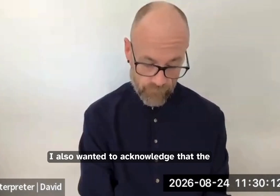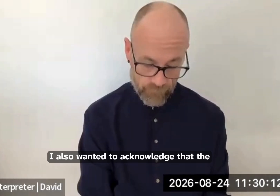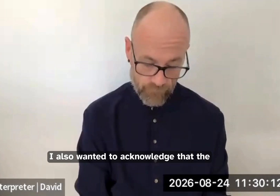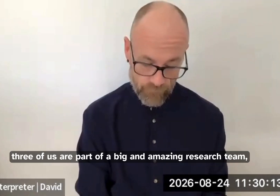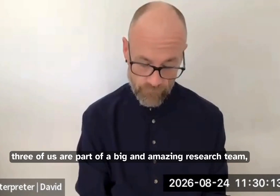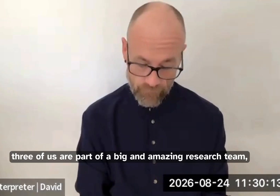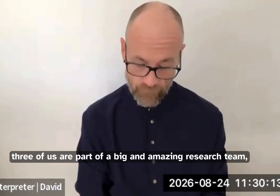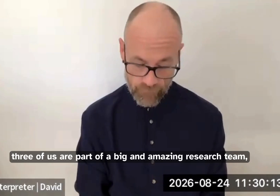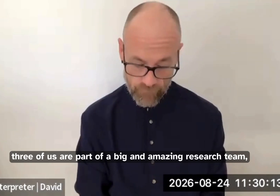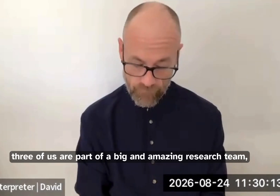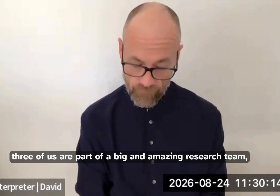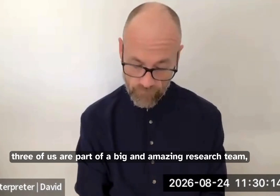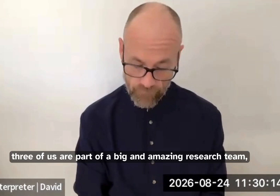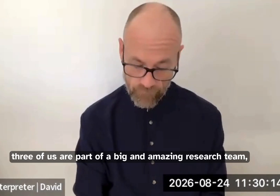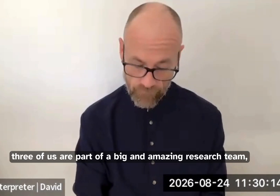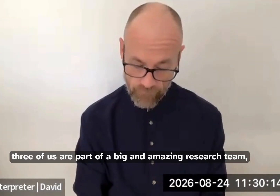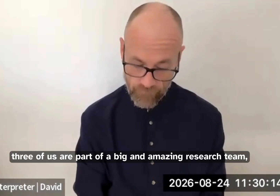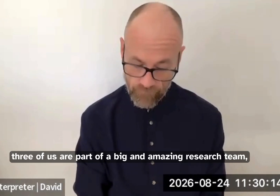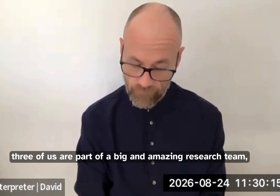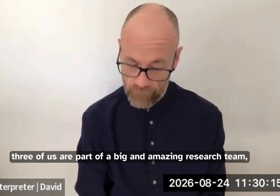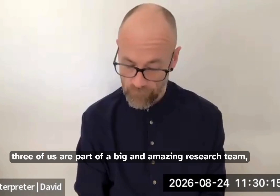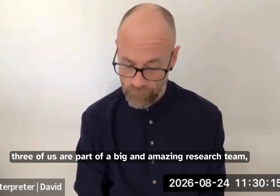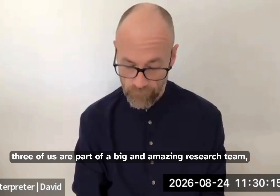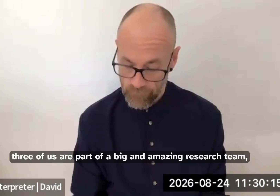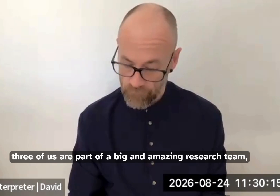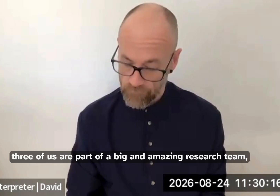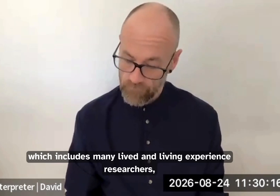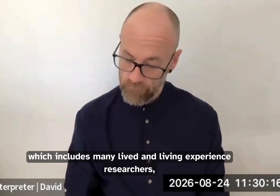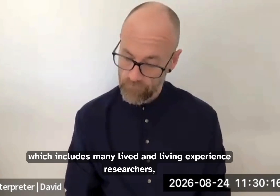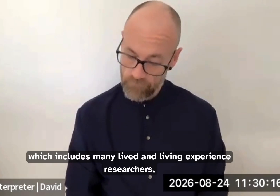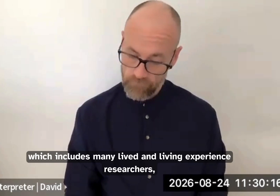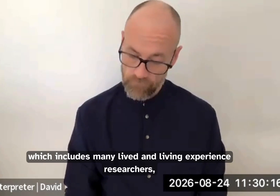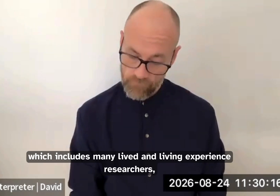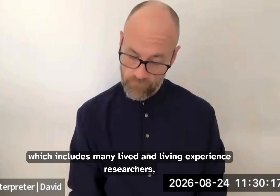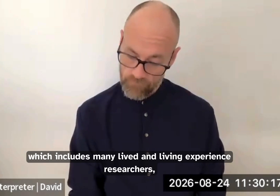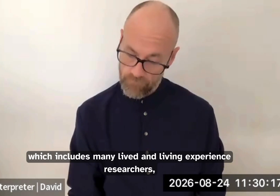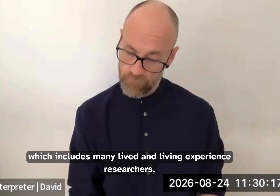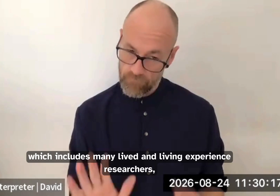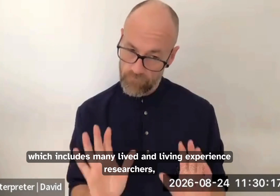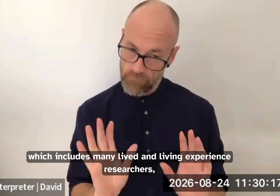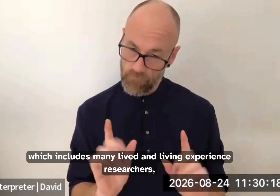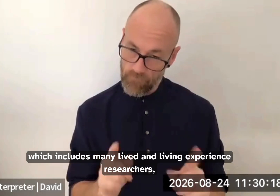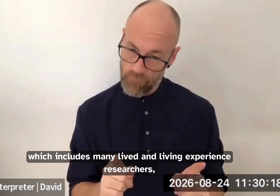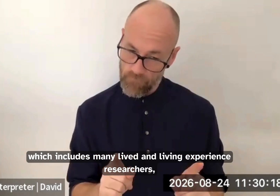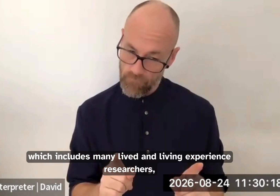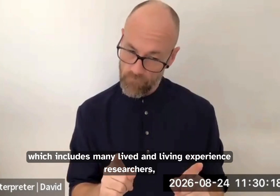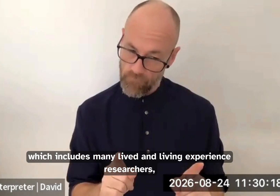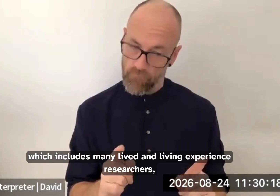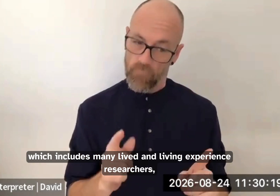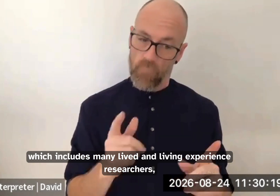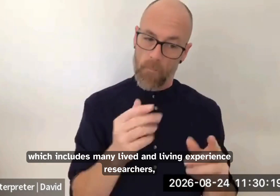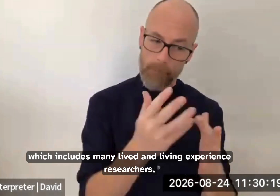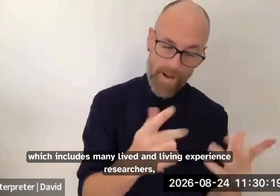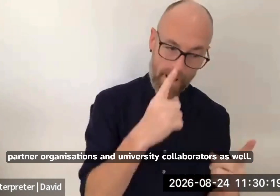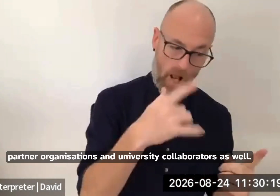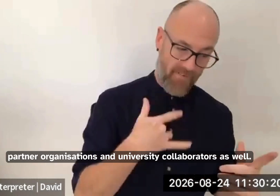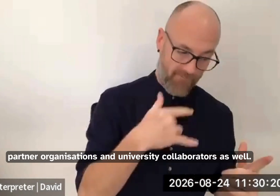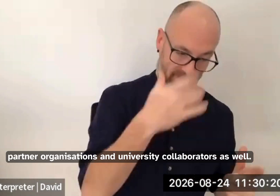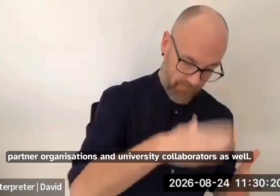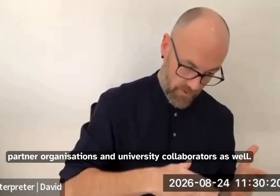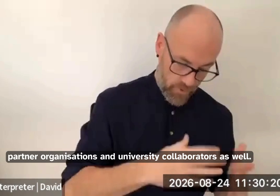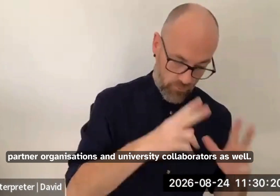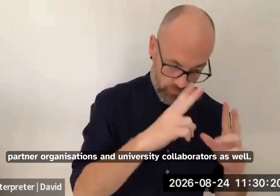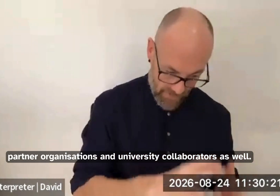that the three of us are part of a big and amazing research team, which includes many lived and living experience researchers,